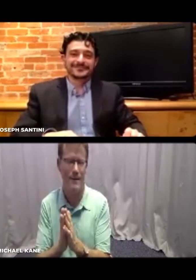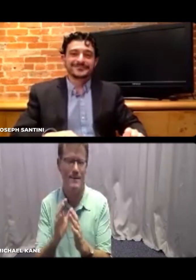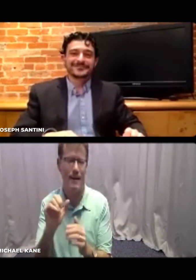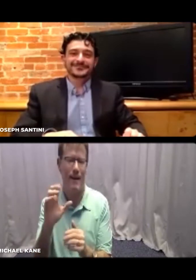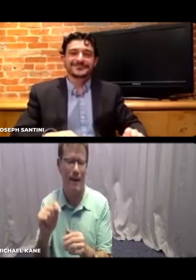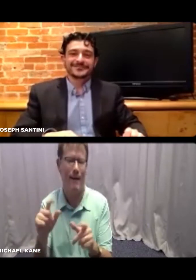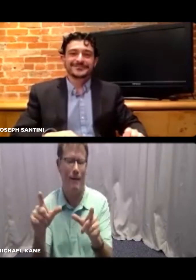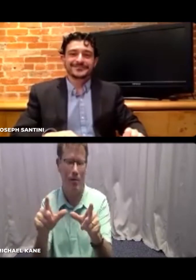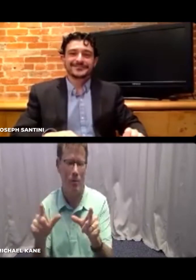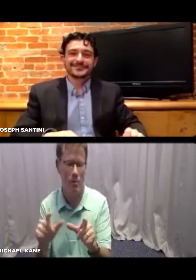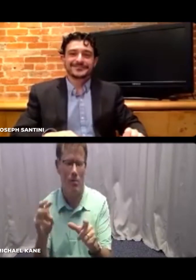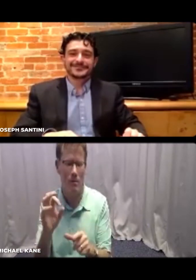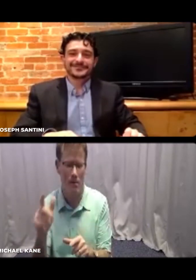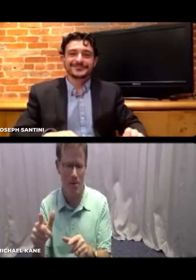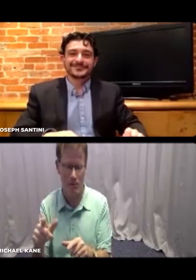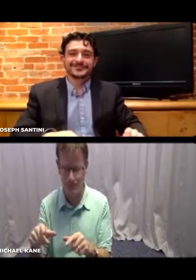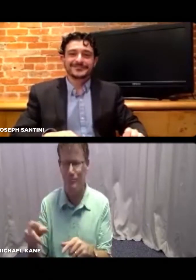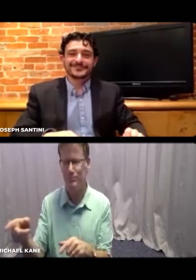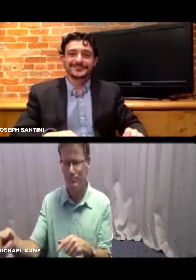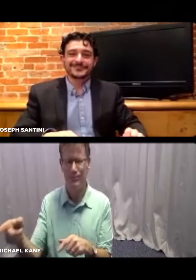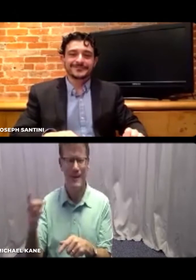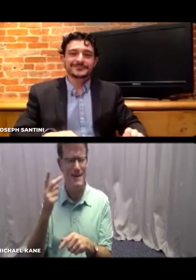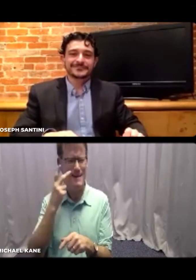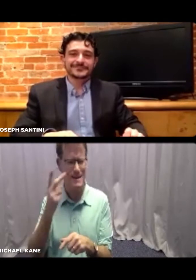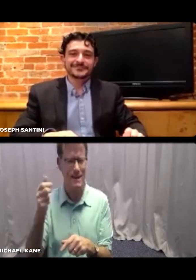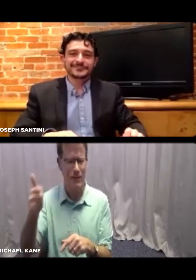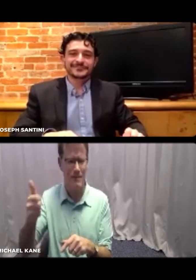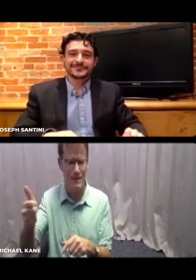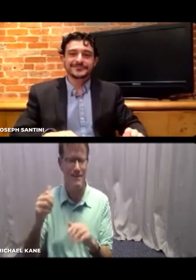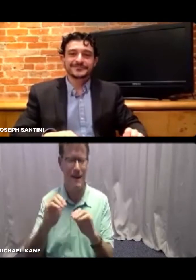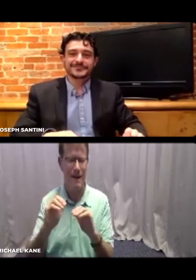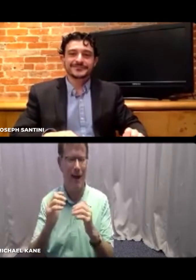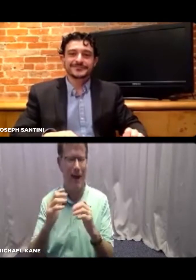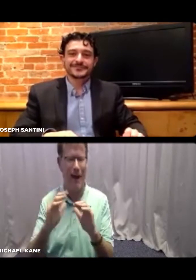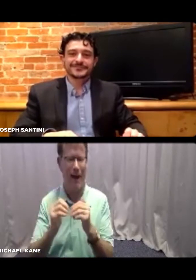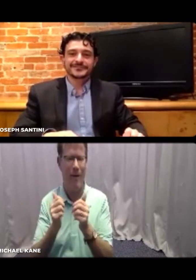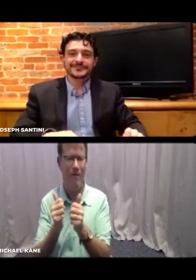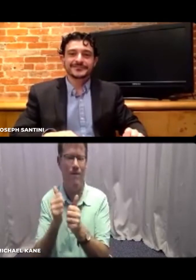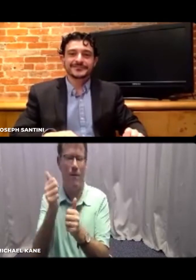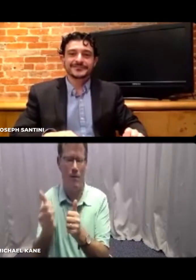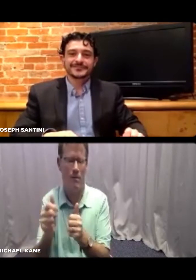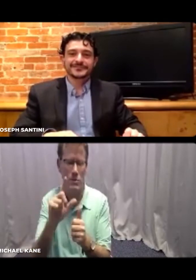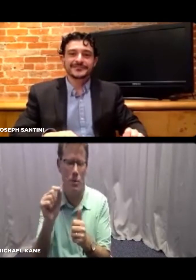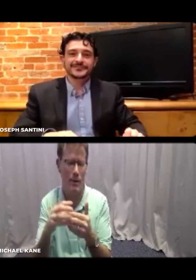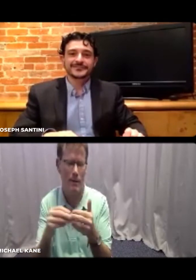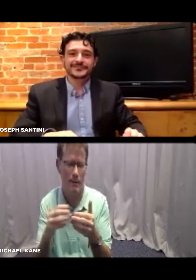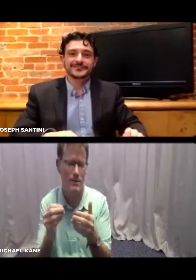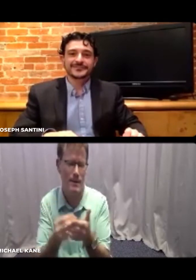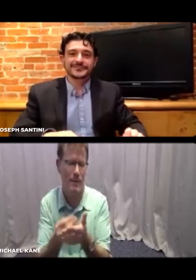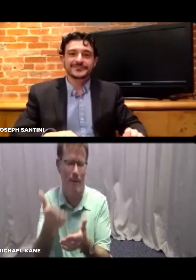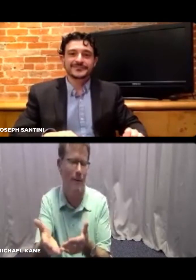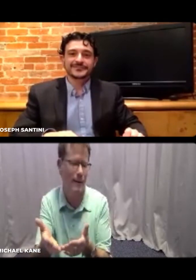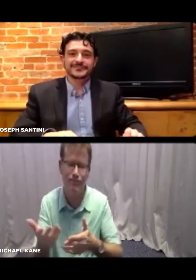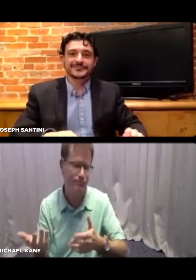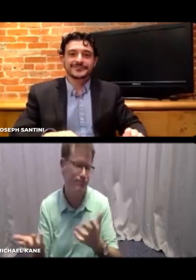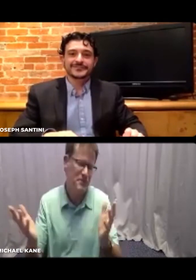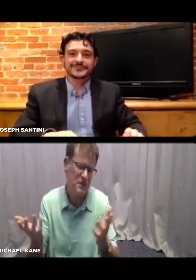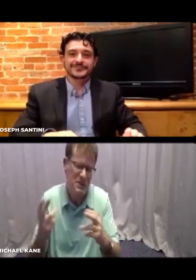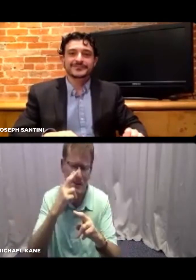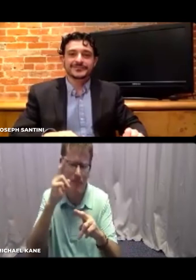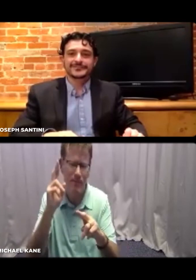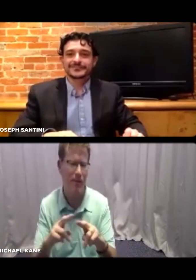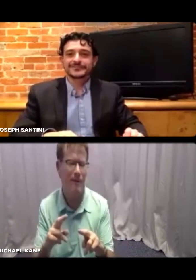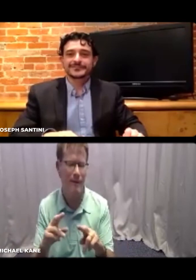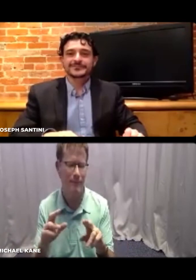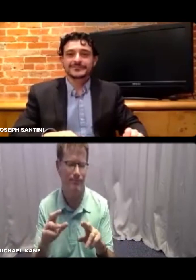I allowed my daughter to spend $20, no questions asked, at the local mall, just to let her have